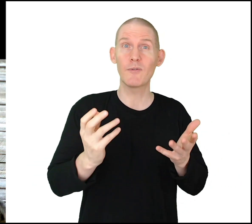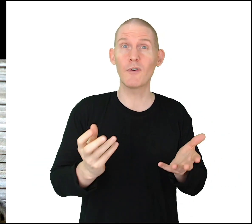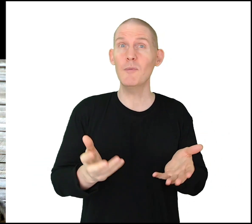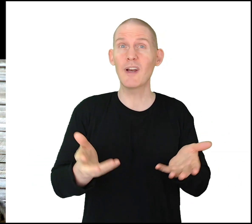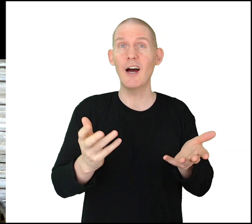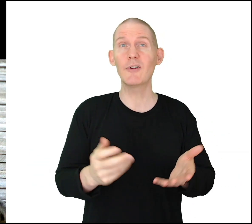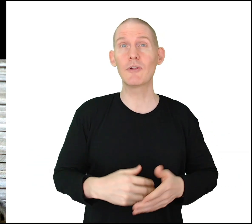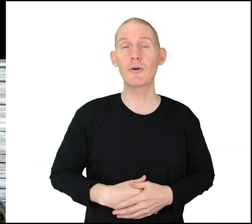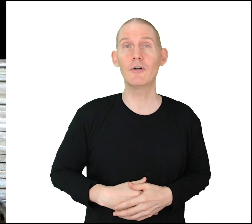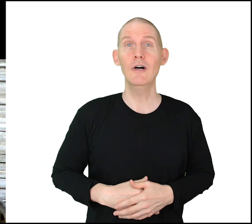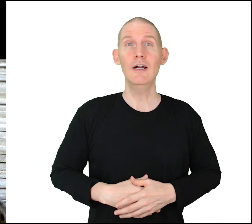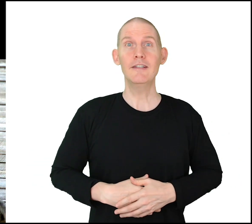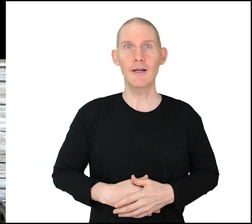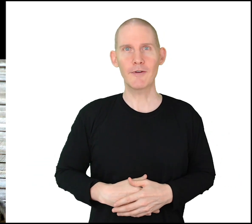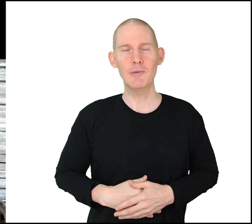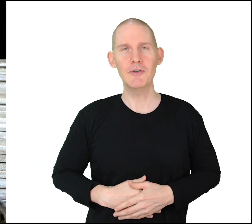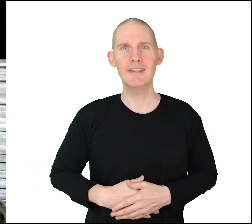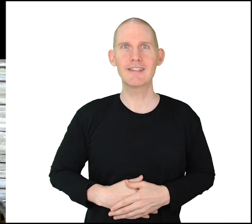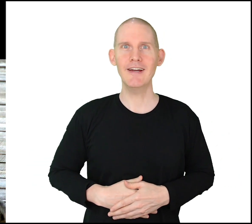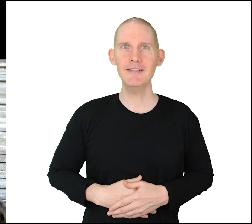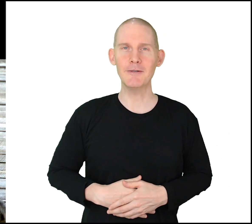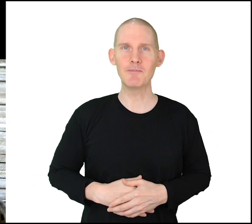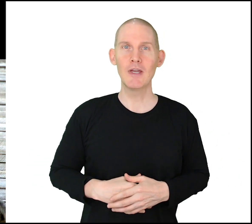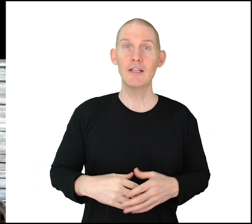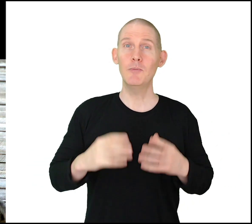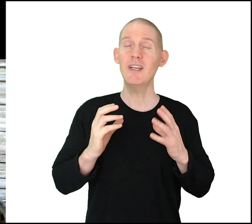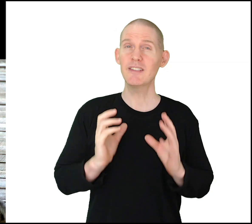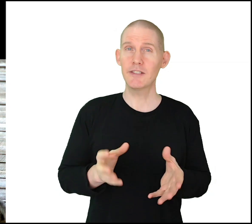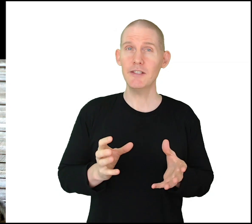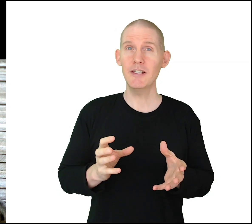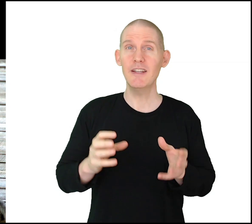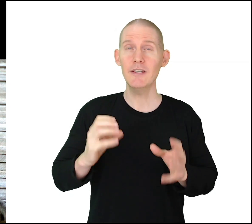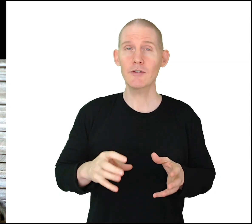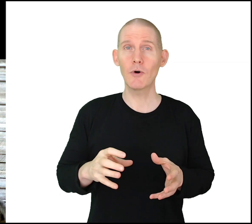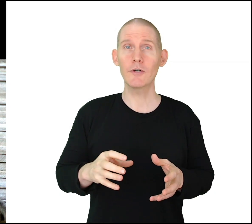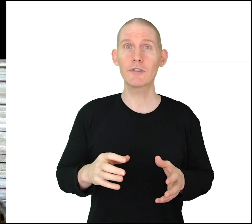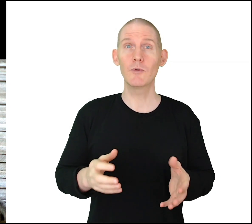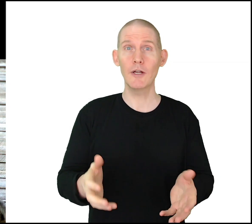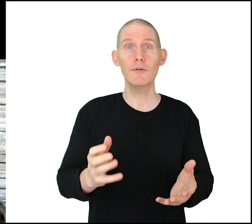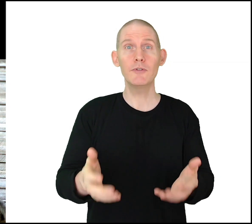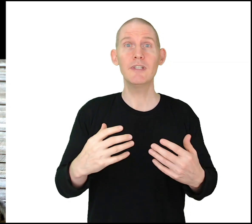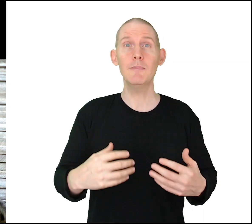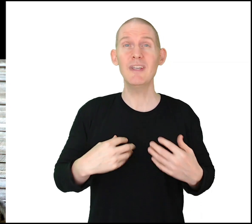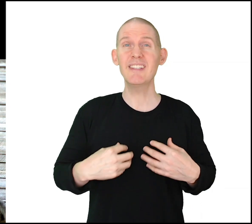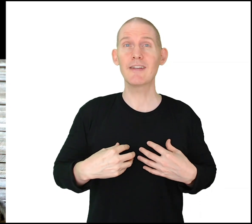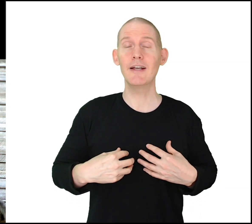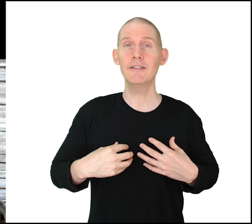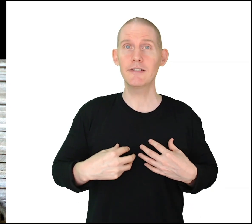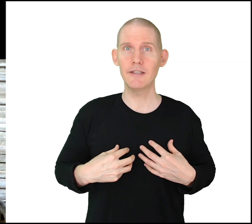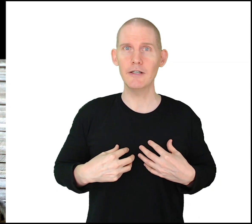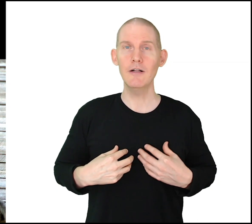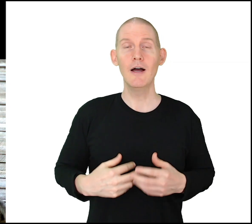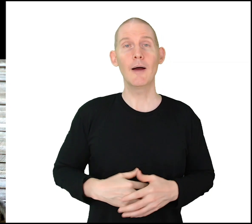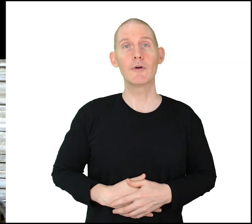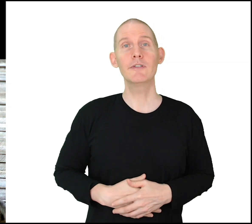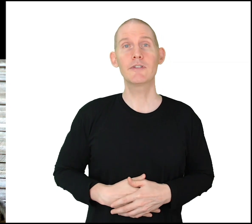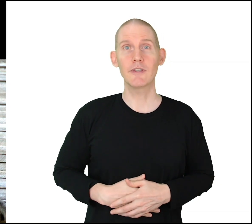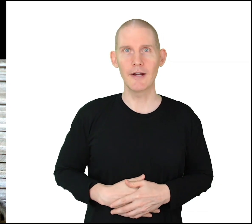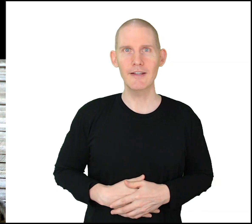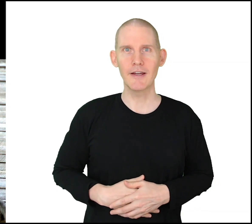from and how your local deaf community signs it. To be consistent in this course, whenever you see me signing steal, I'm going to sign it like